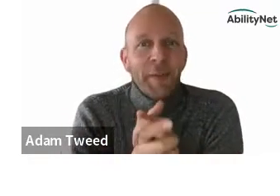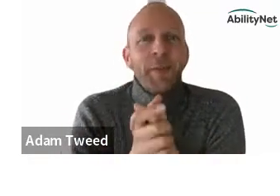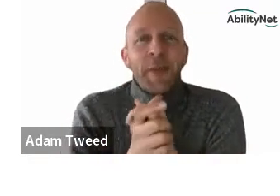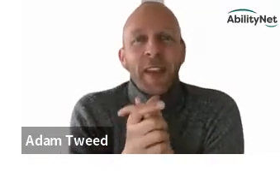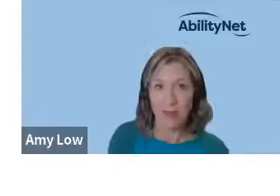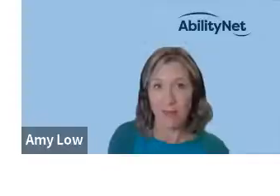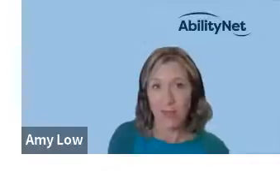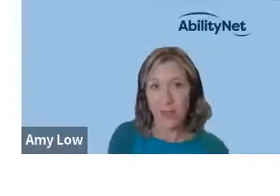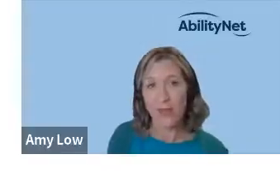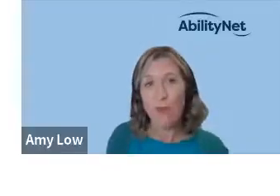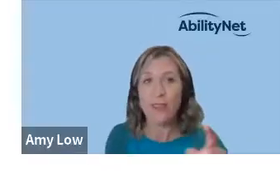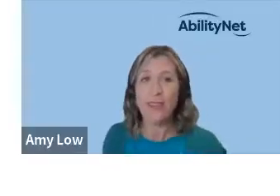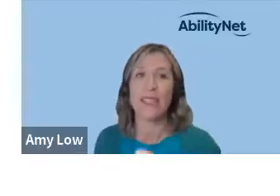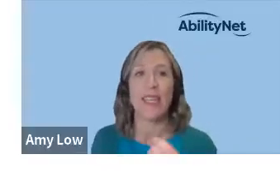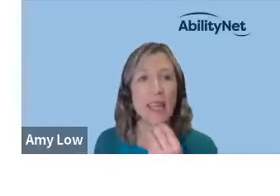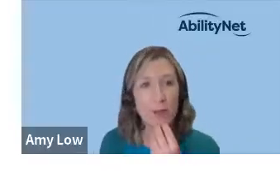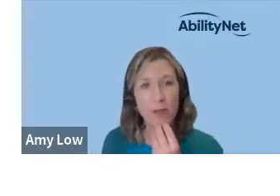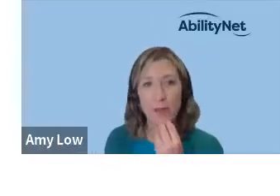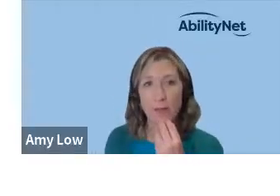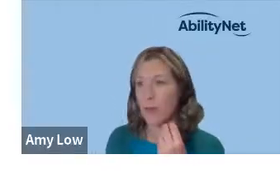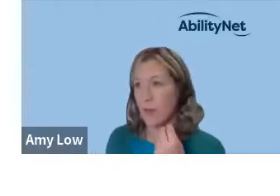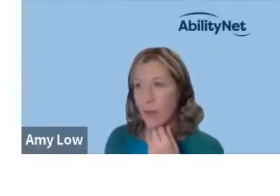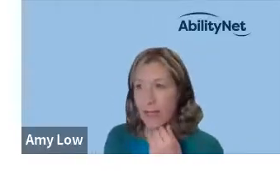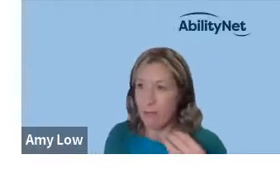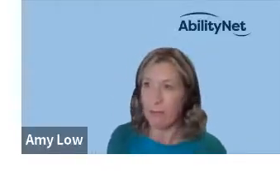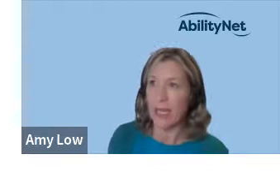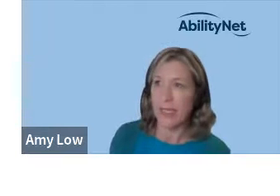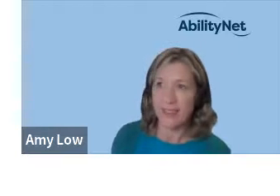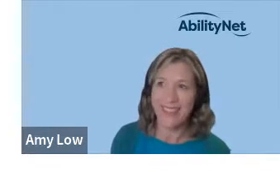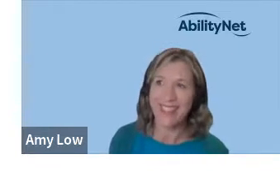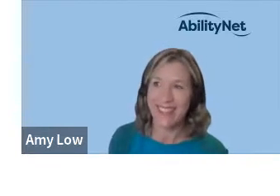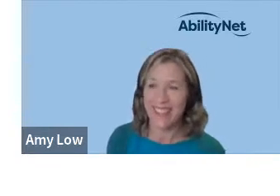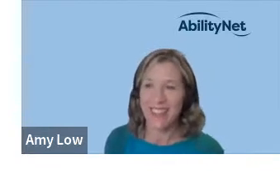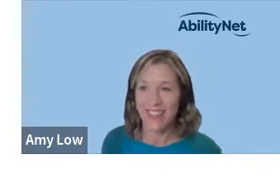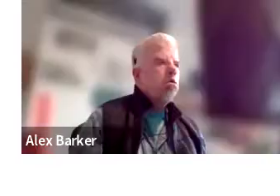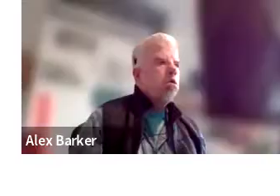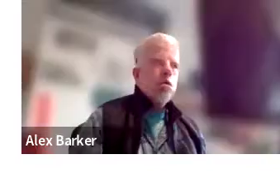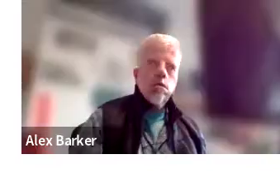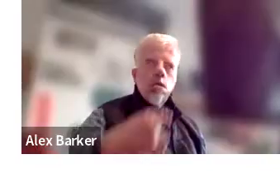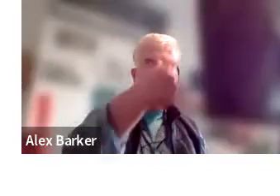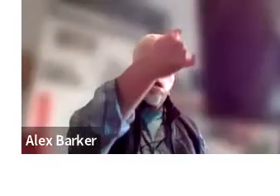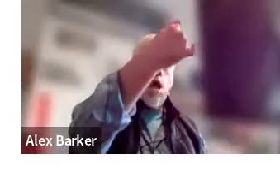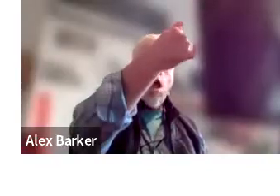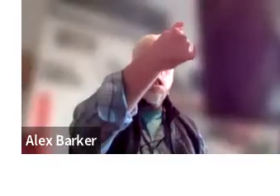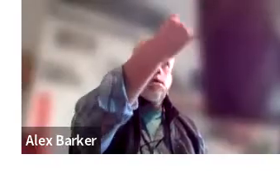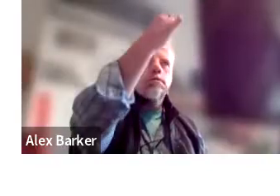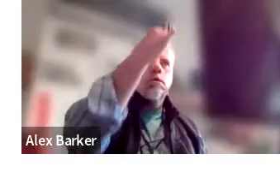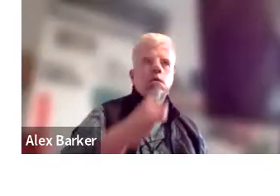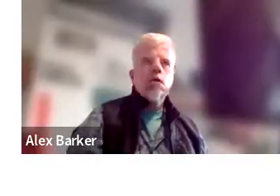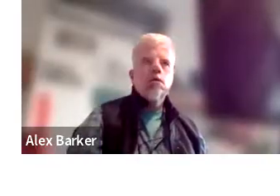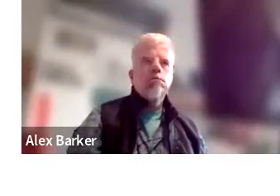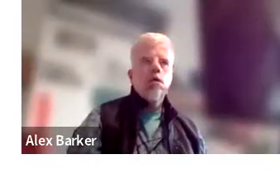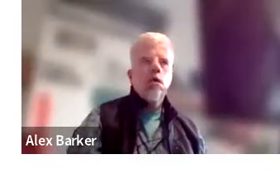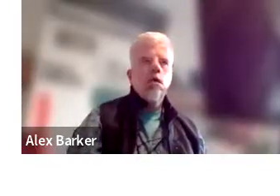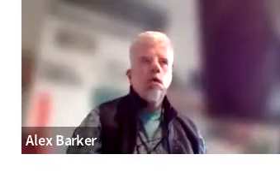on. Yeah. Someone said here, how can, sorry, Alex. No, ladies